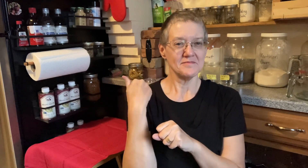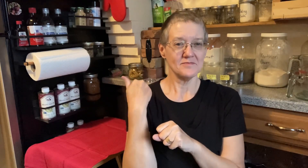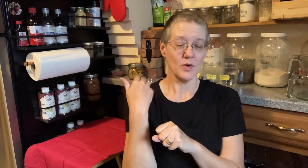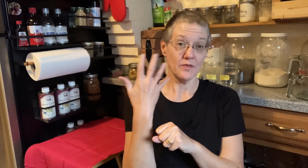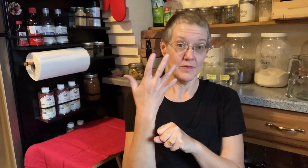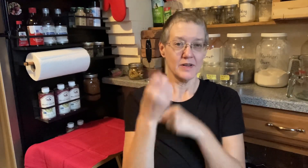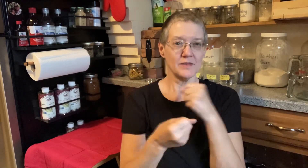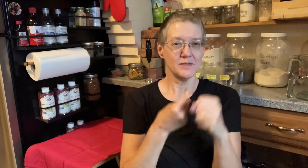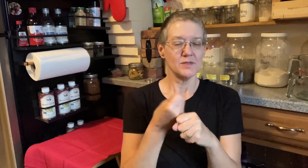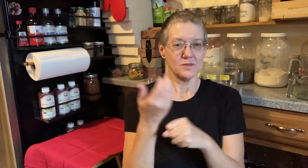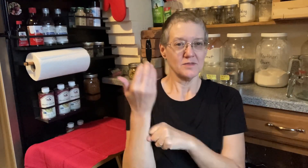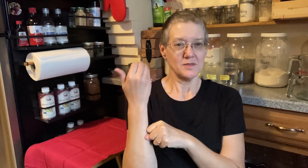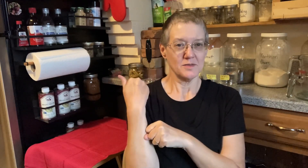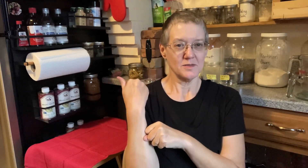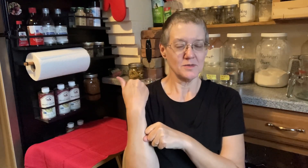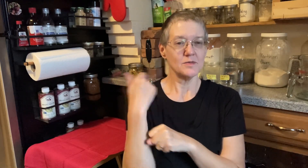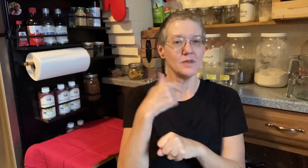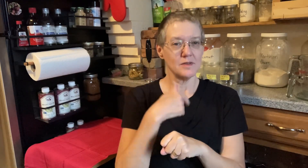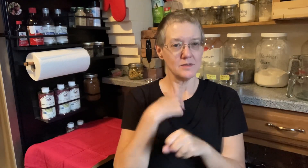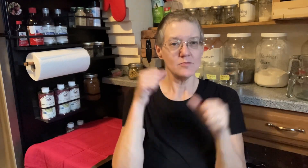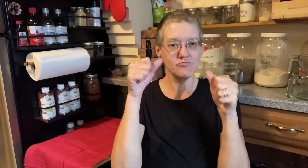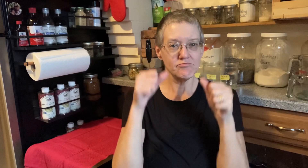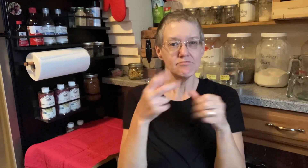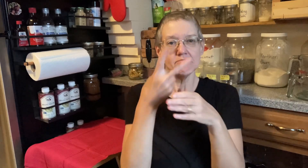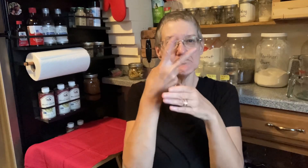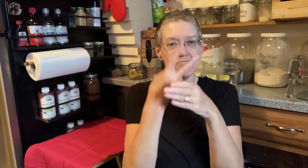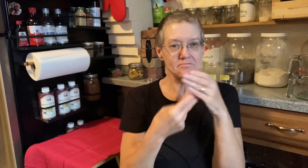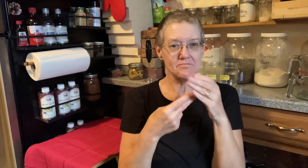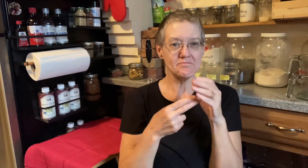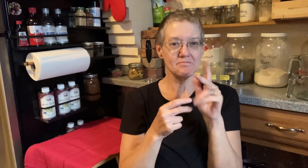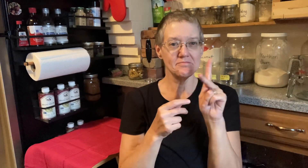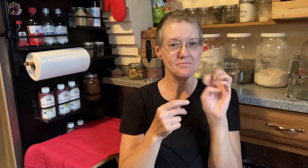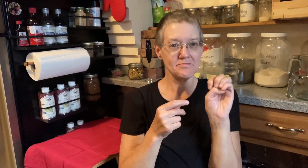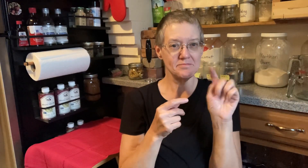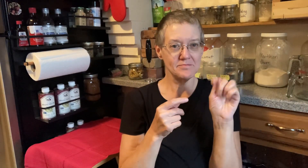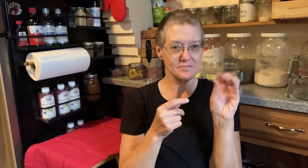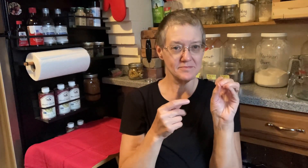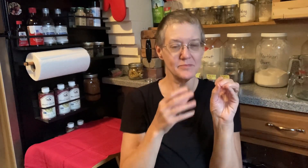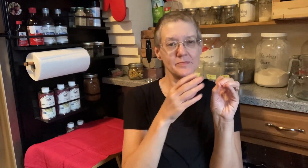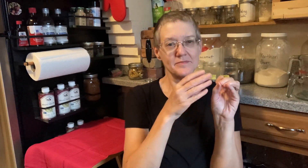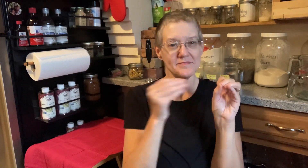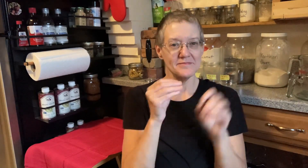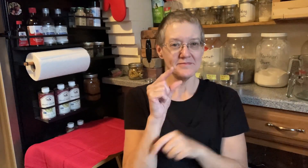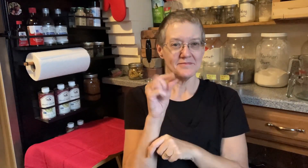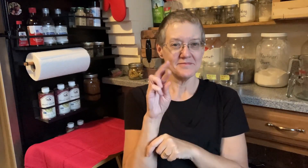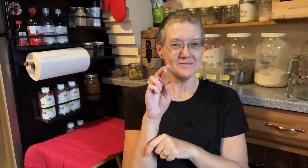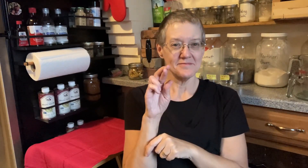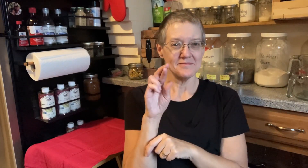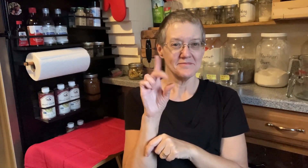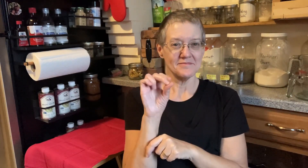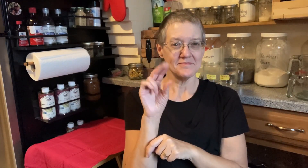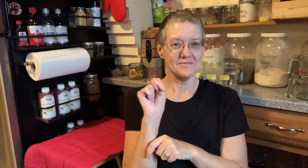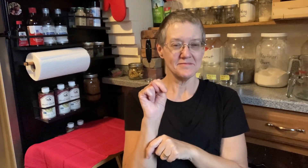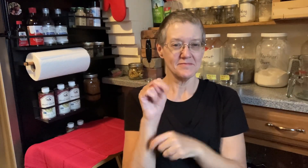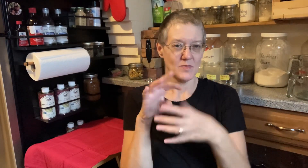We set that up 4 or 5 years ago, and I posted both keto and garden